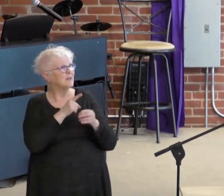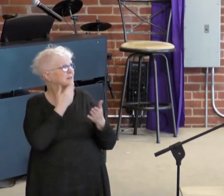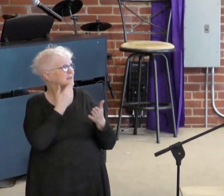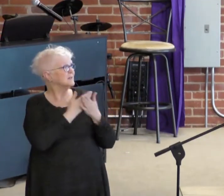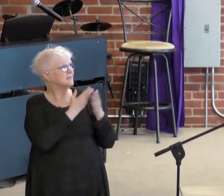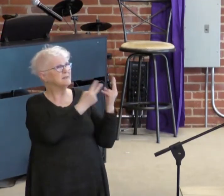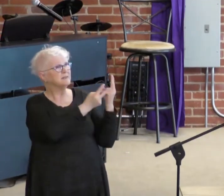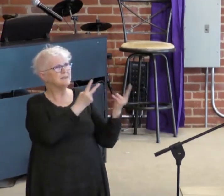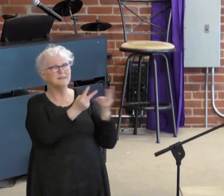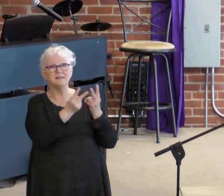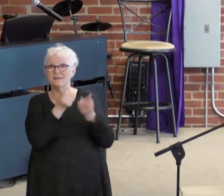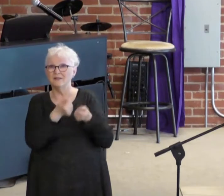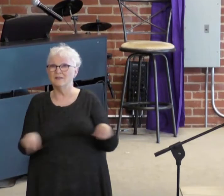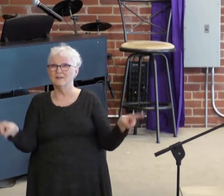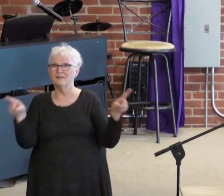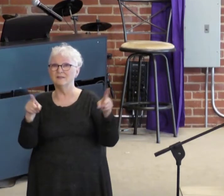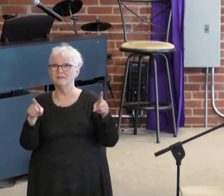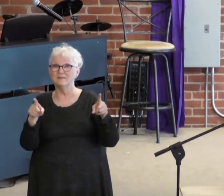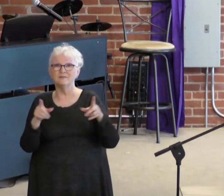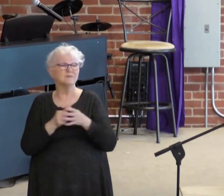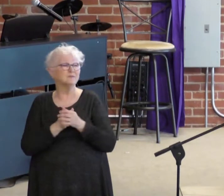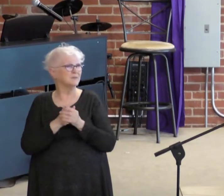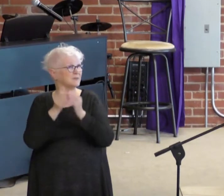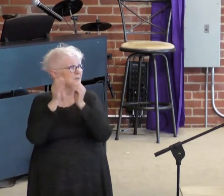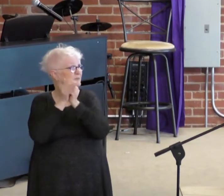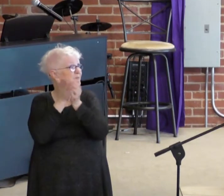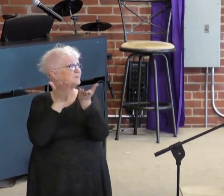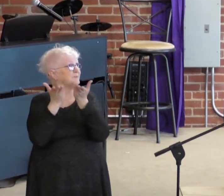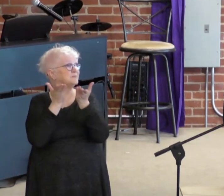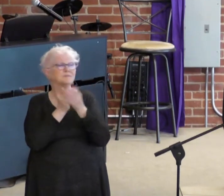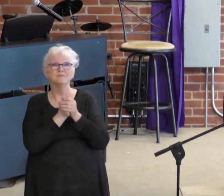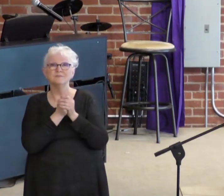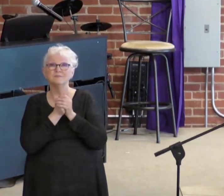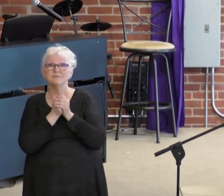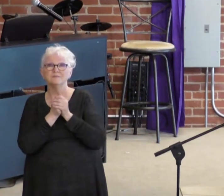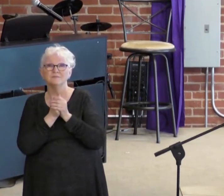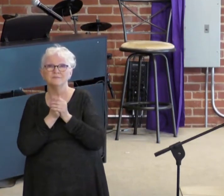of you in worship today. I guess from the music, you